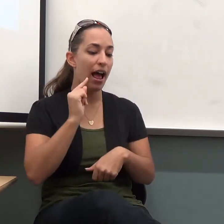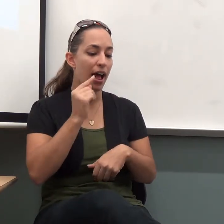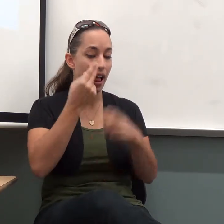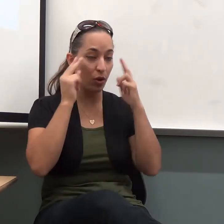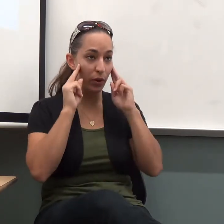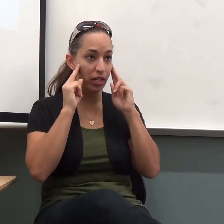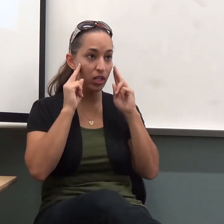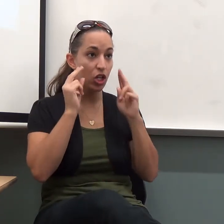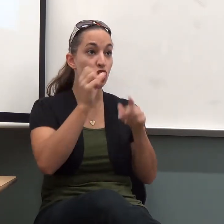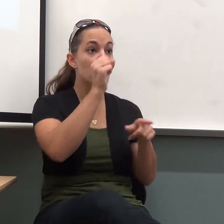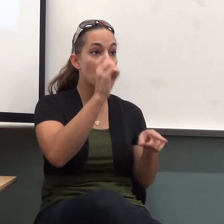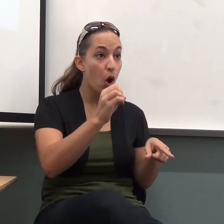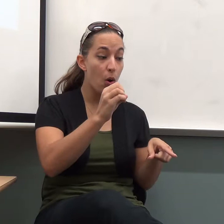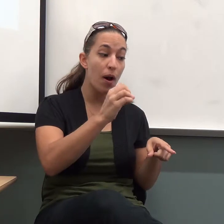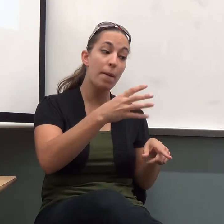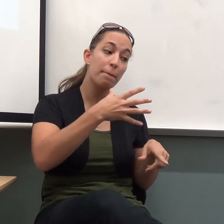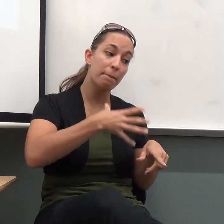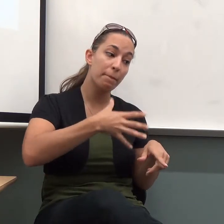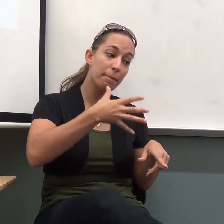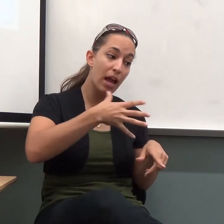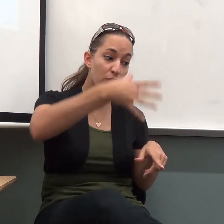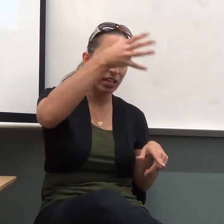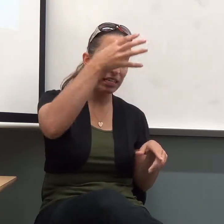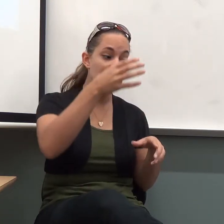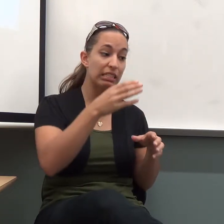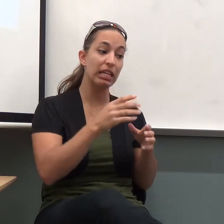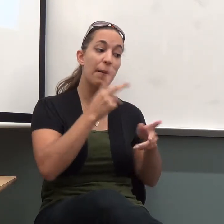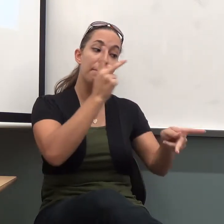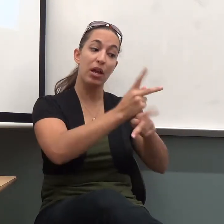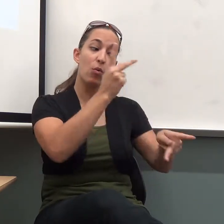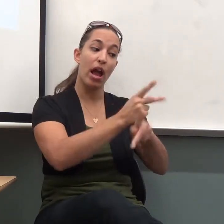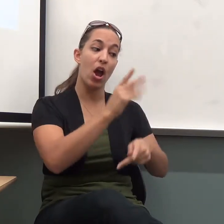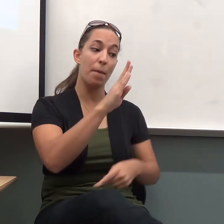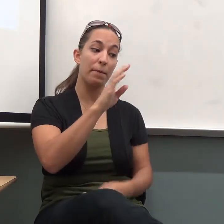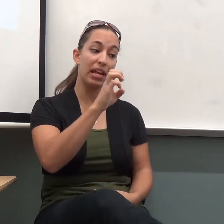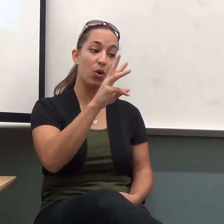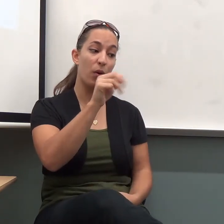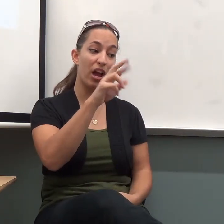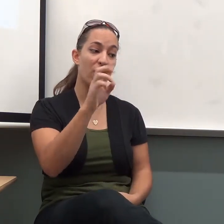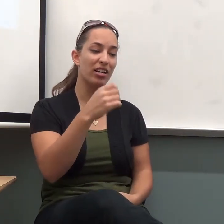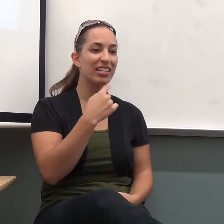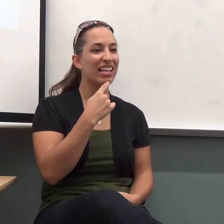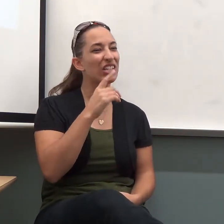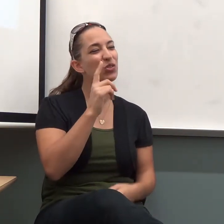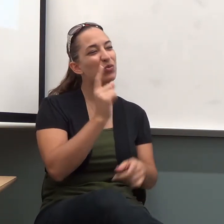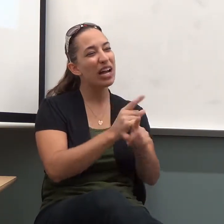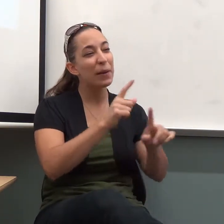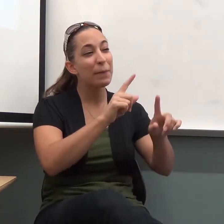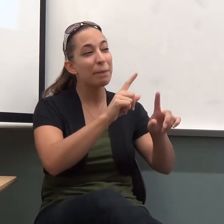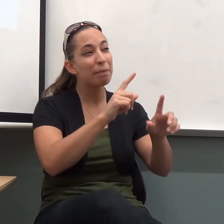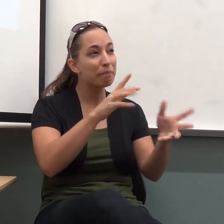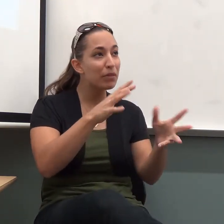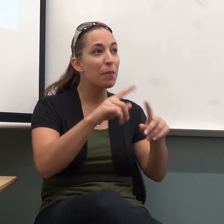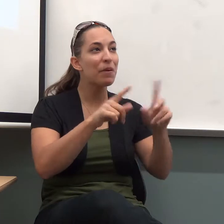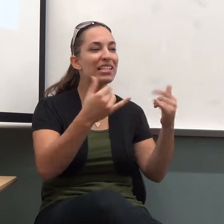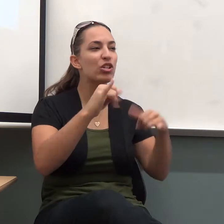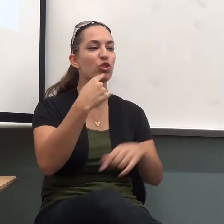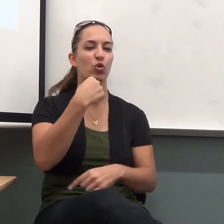parents beware. Okay. No? But then again, we're making that command, we're commanding people, we're making a statement to command them. Okay. Ginger?